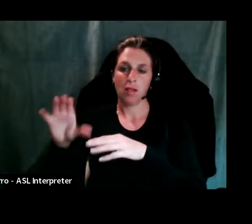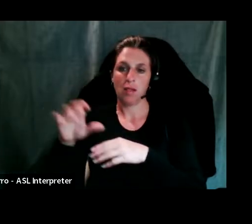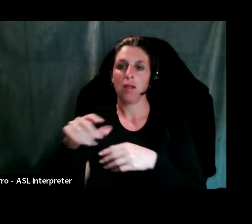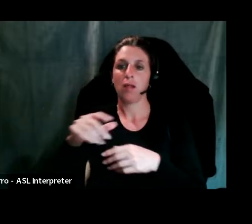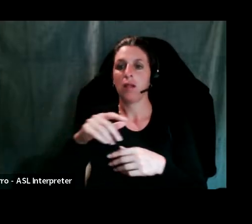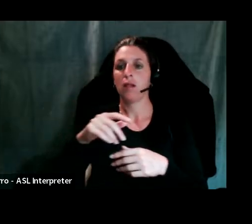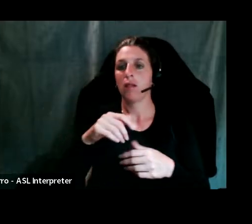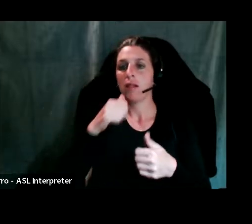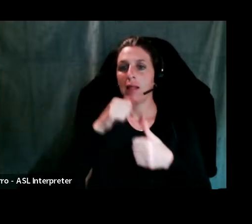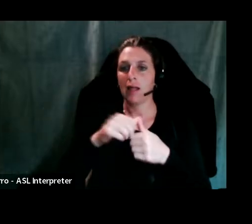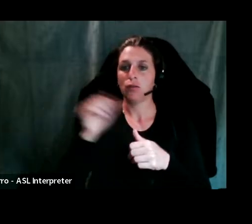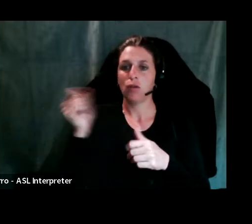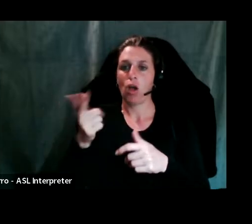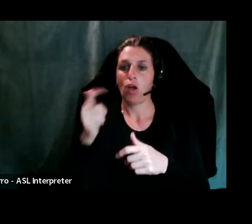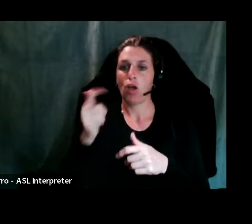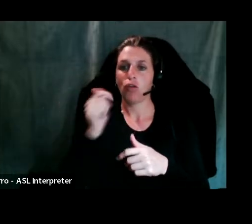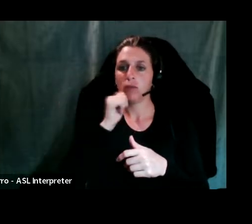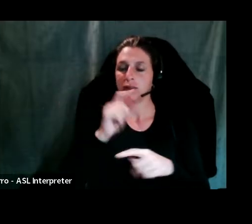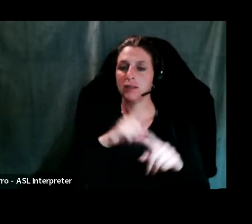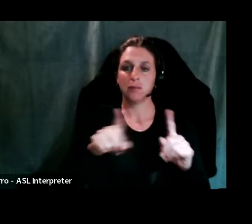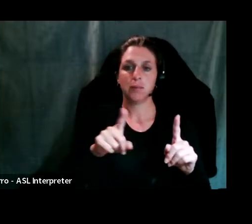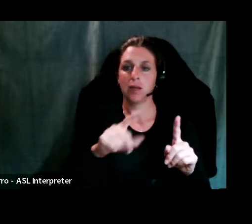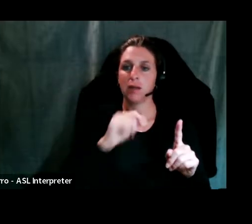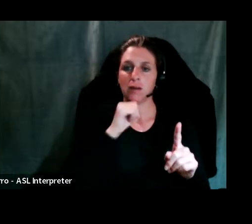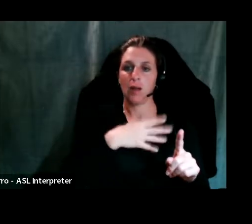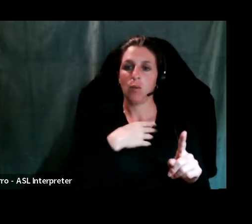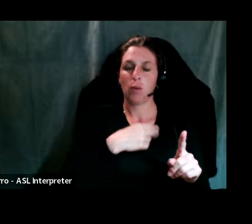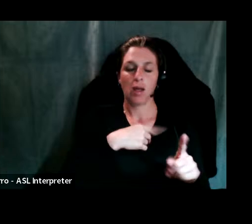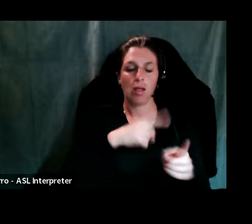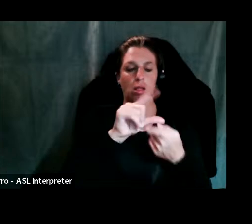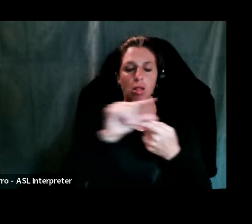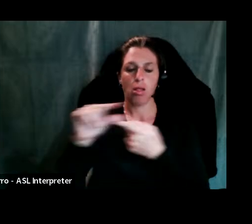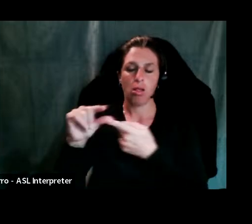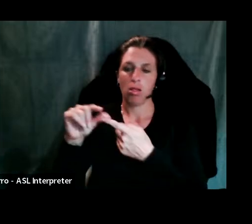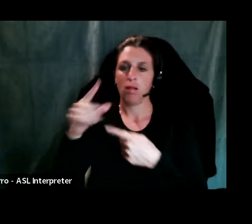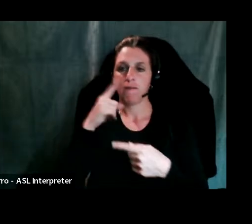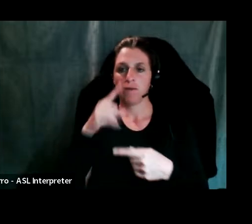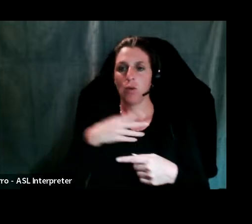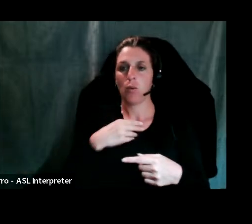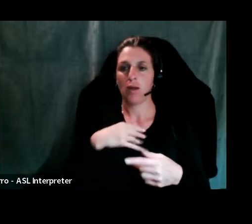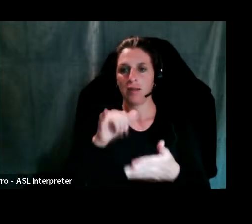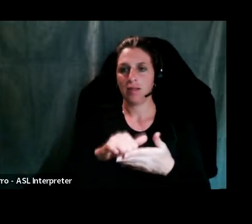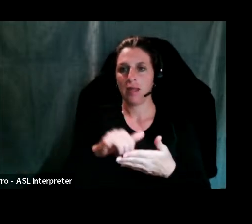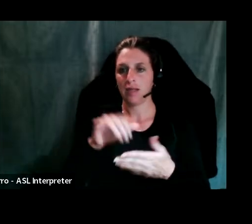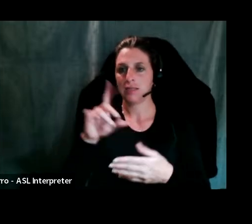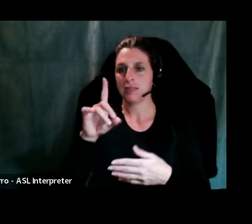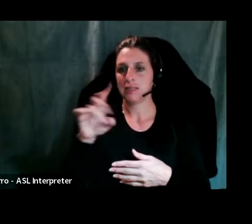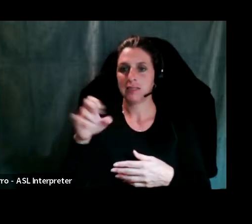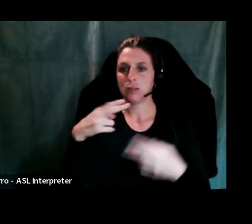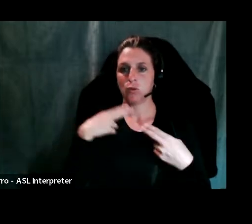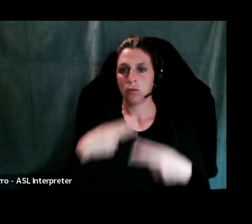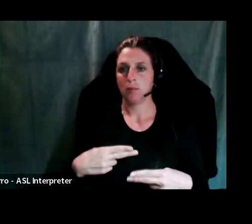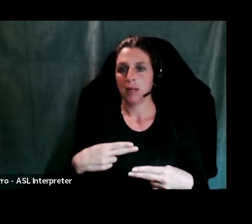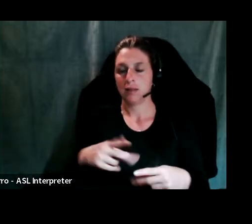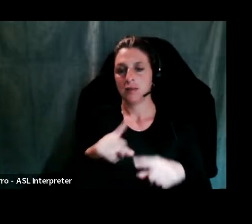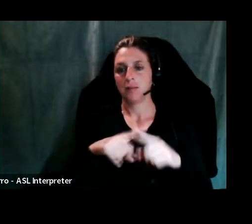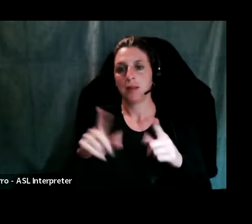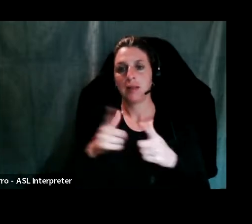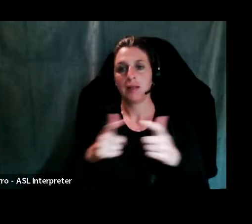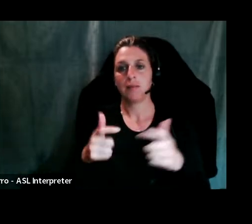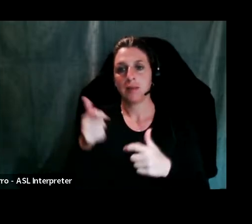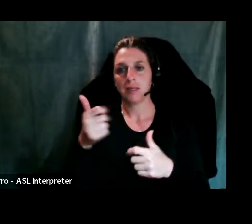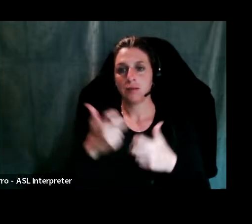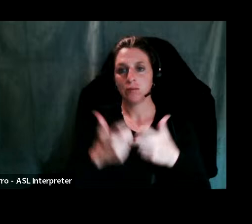white, and intentionally uses lowercase for white people, and this is dehumanizing. But the biggest